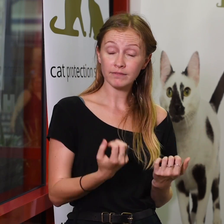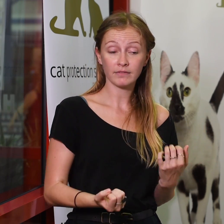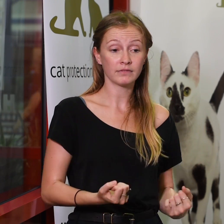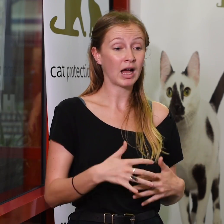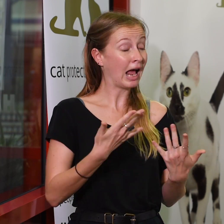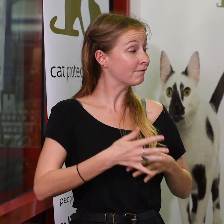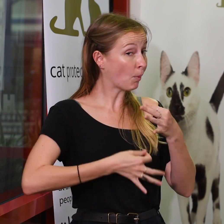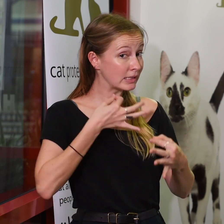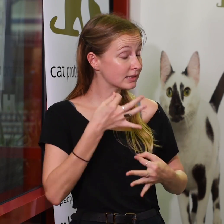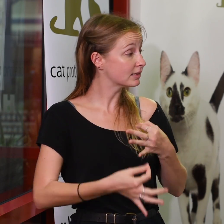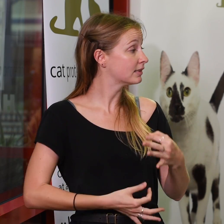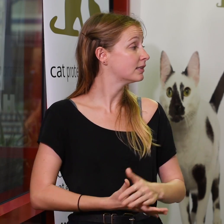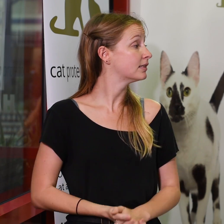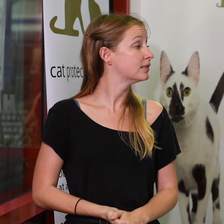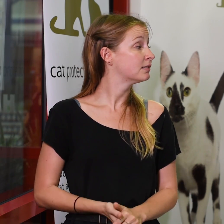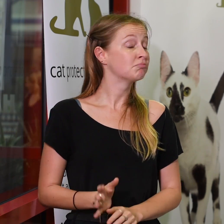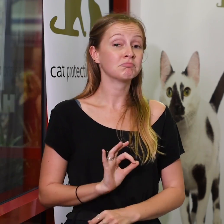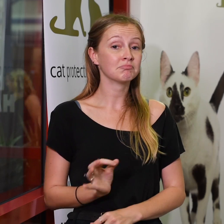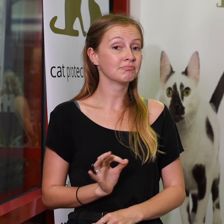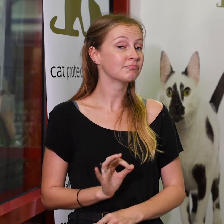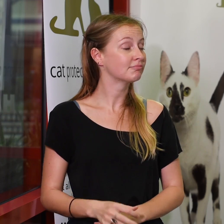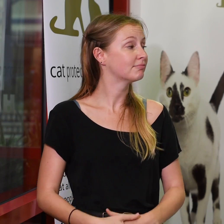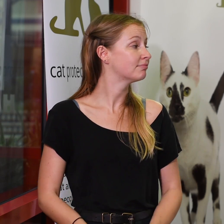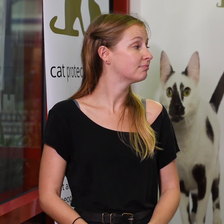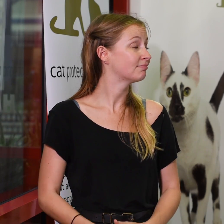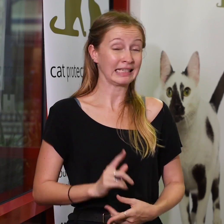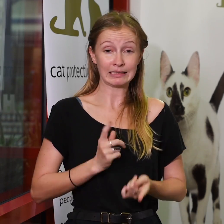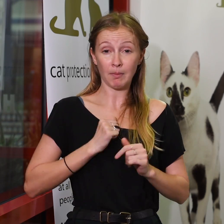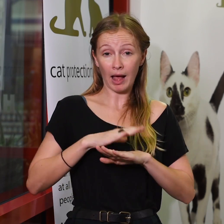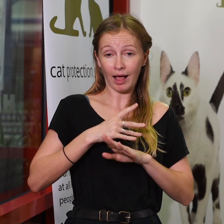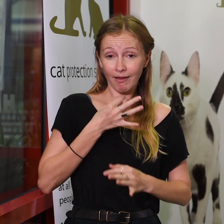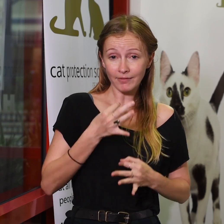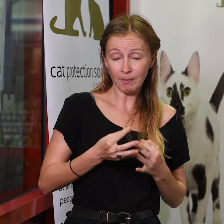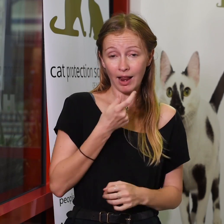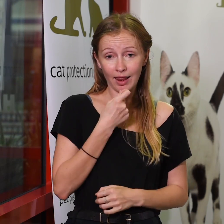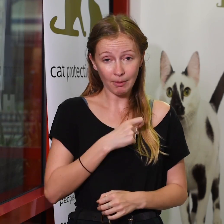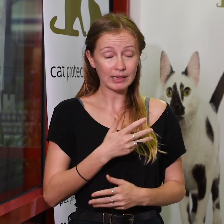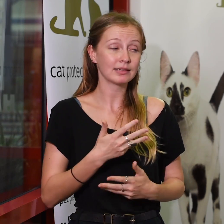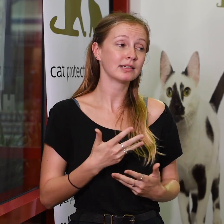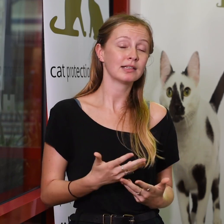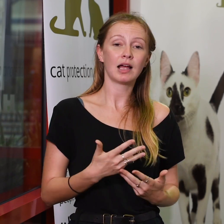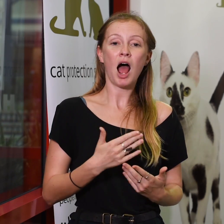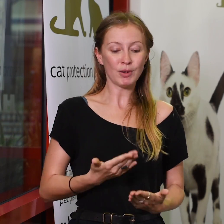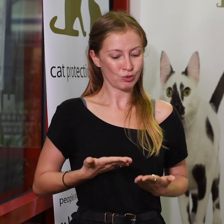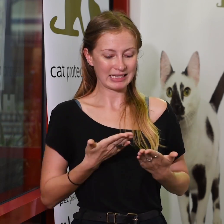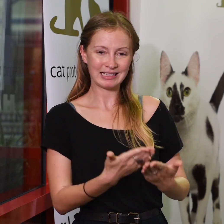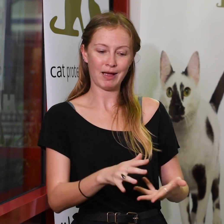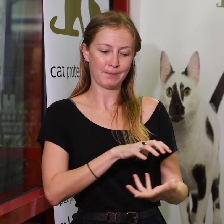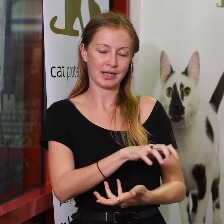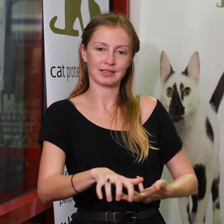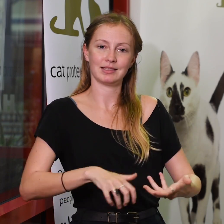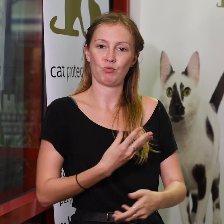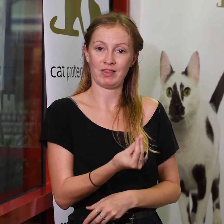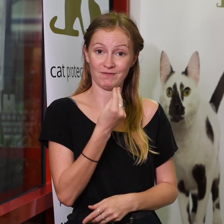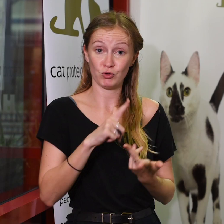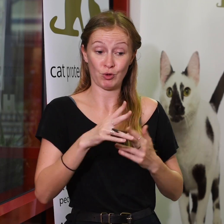any vomiting with that one? Yep, my cats occasionally do. You can always give the tablet with food, and if